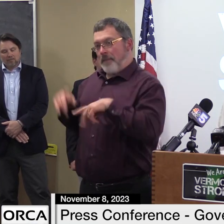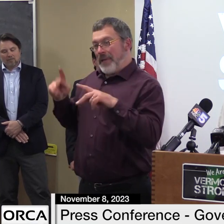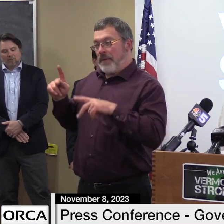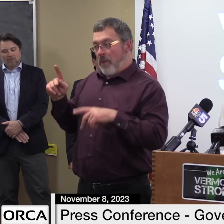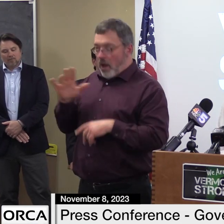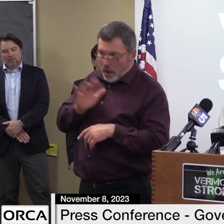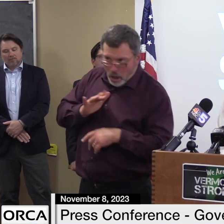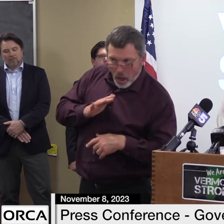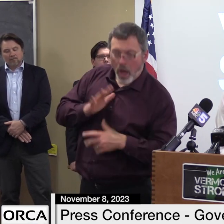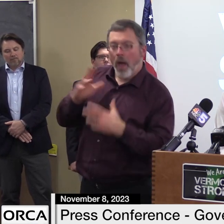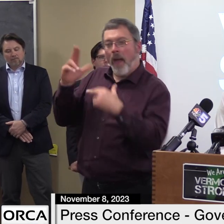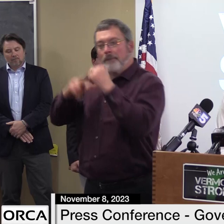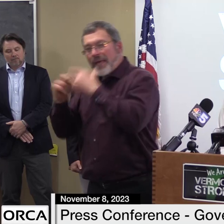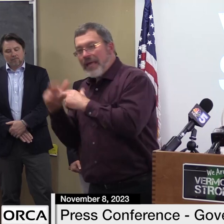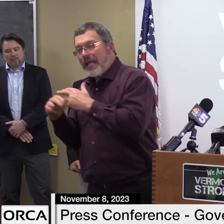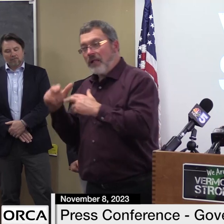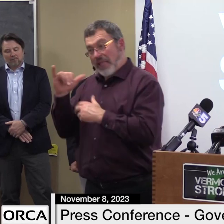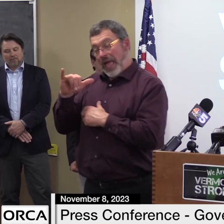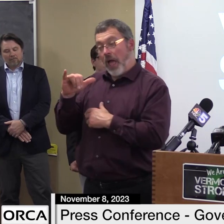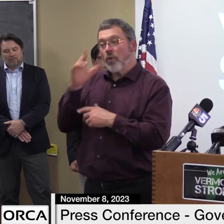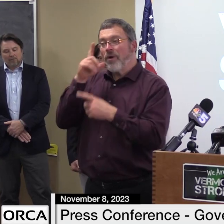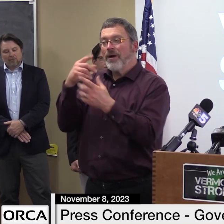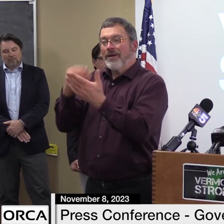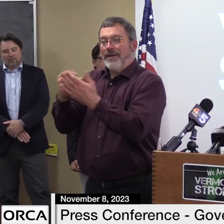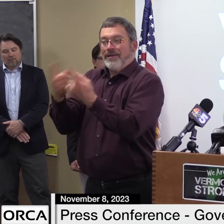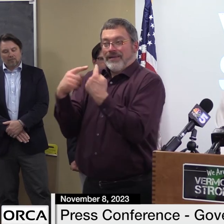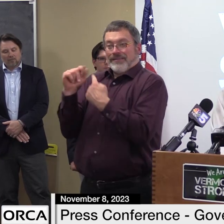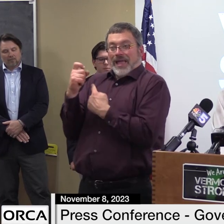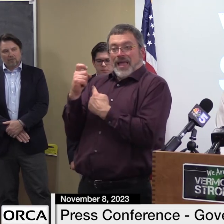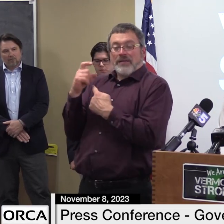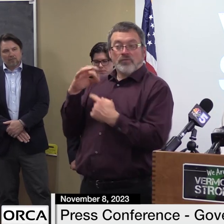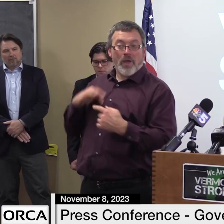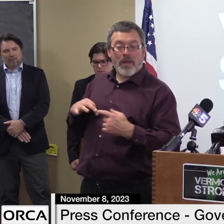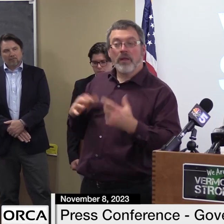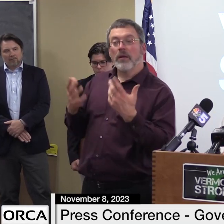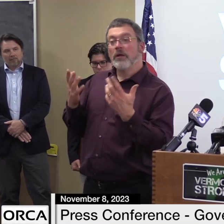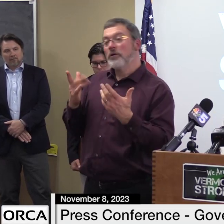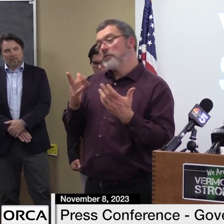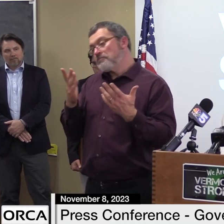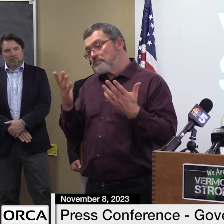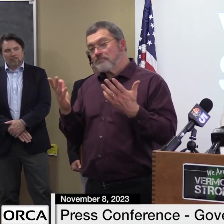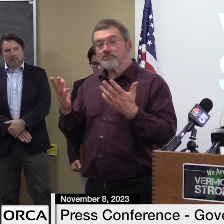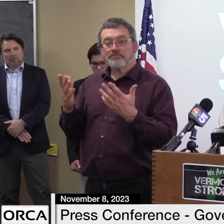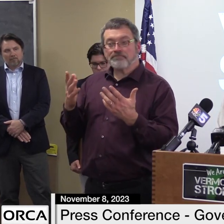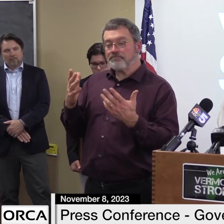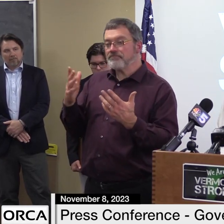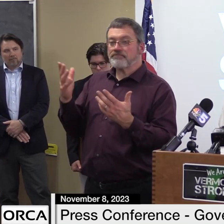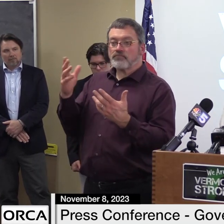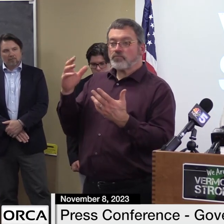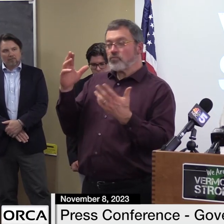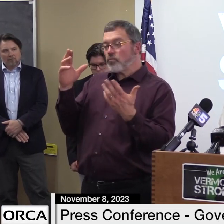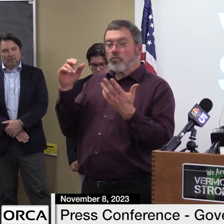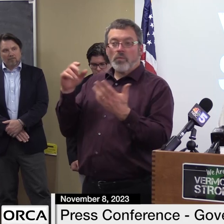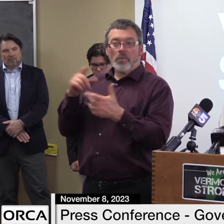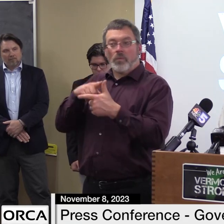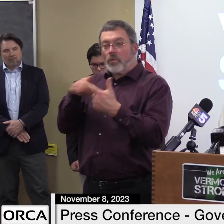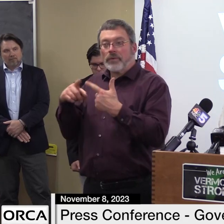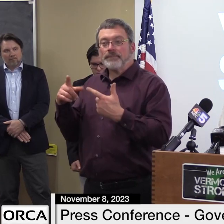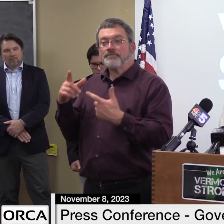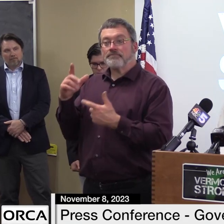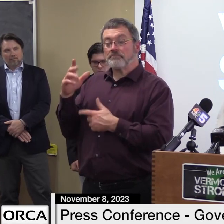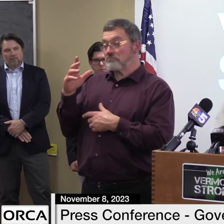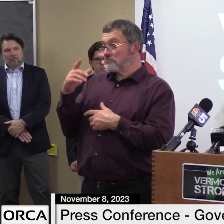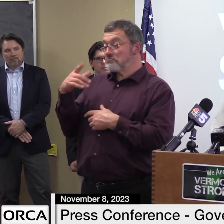credits, I think, would be on the table. And I know the pushback will be, well, we're just giving tax breaks.